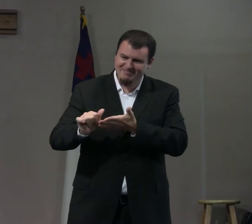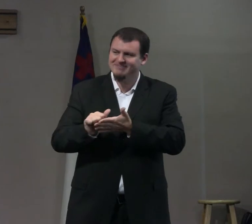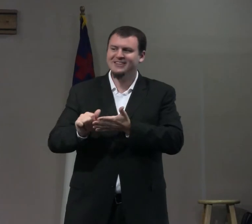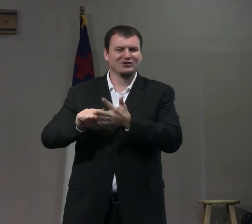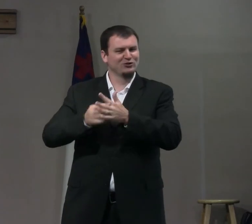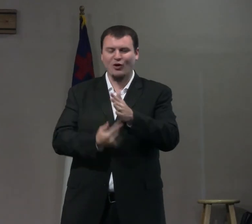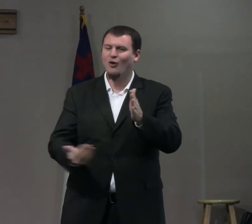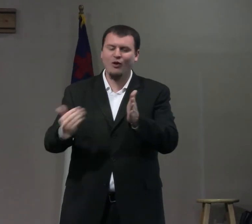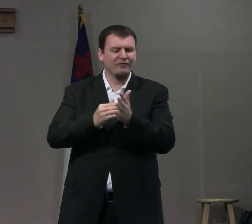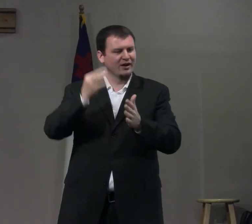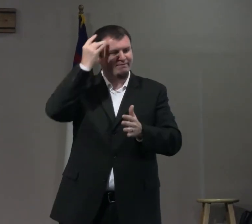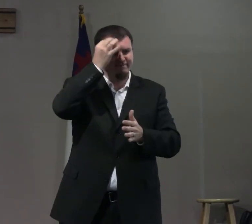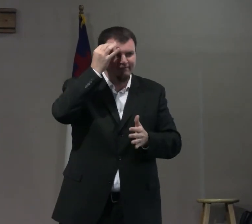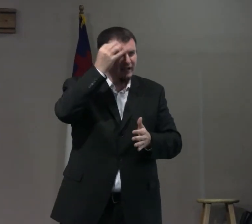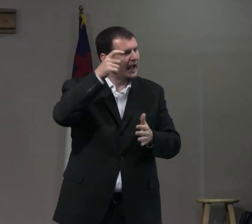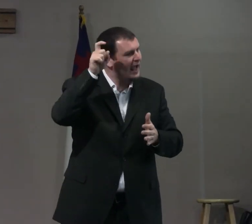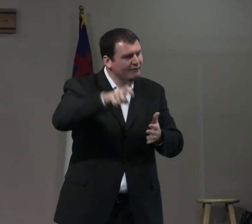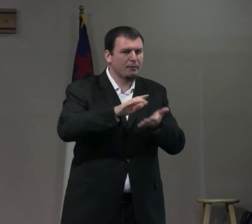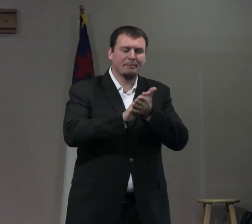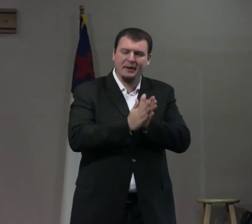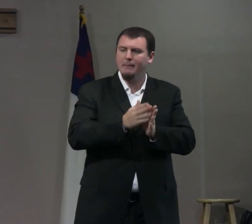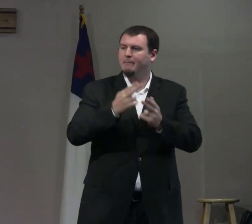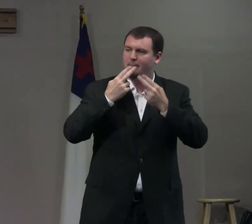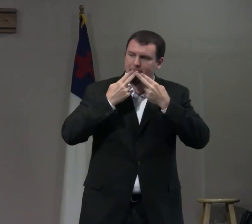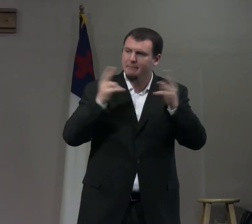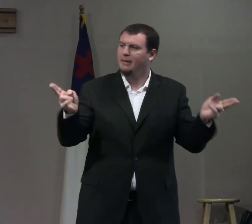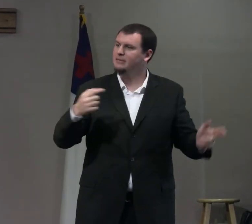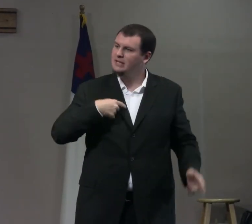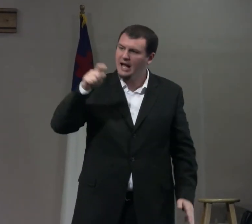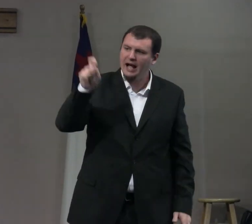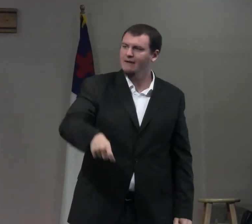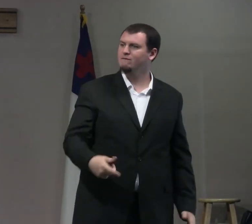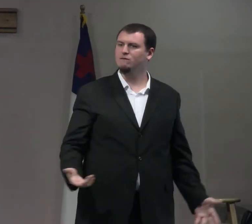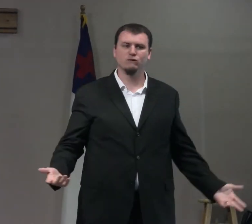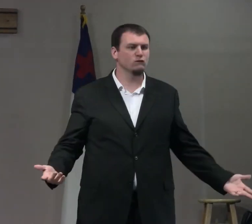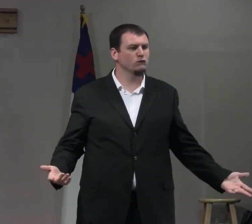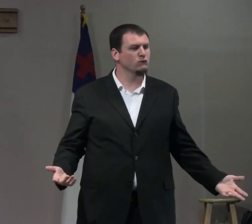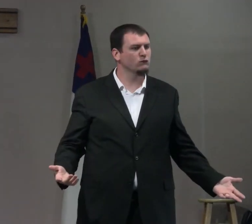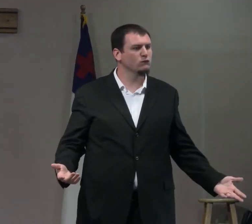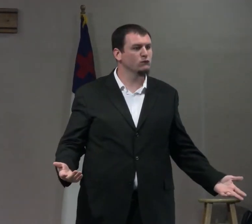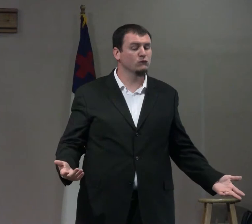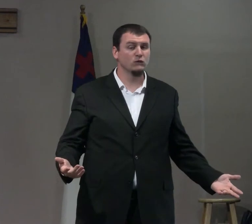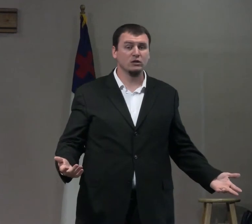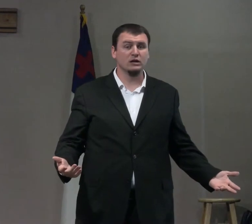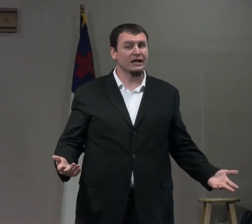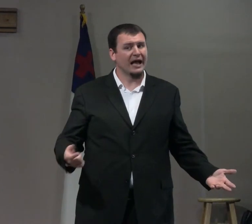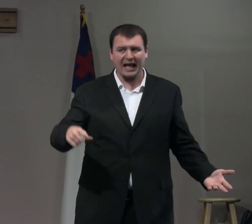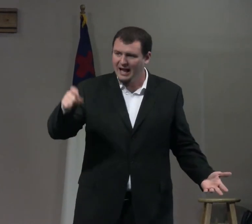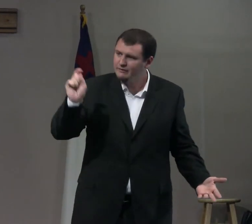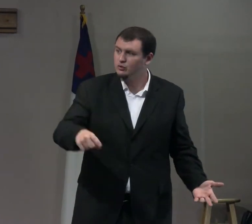And I actually started texting, and I had to delete it before I sent it. I have to be blameless.